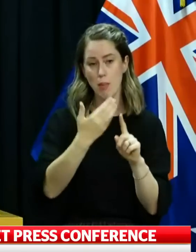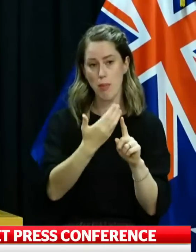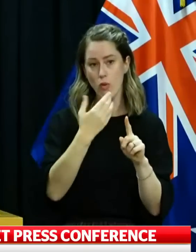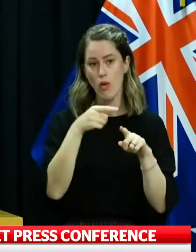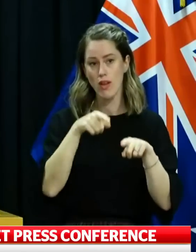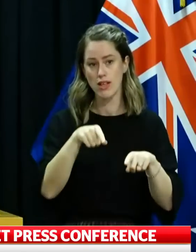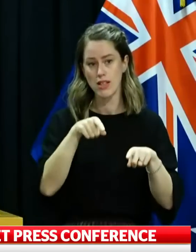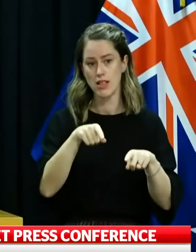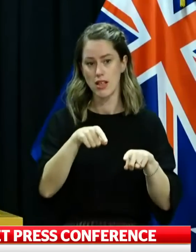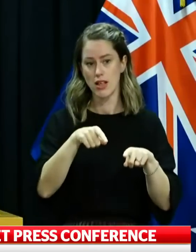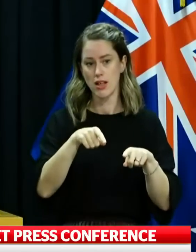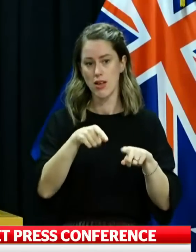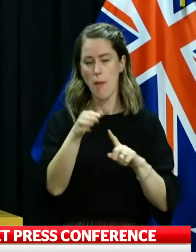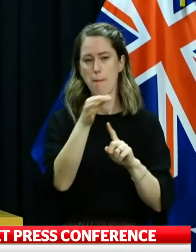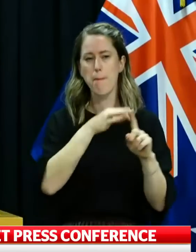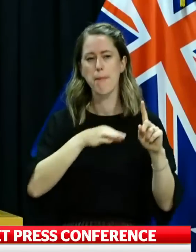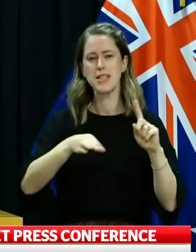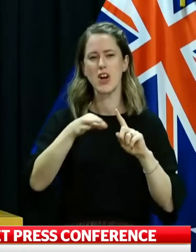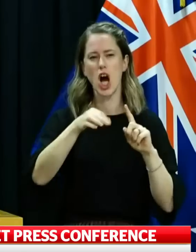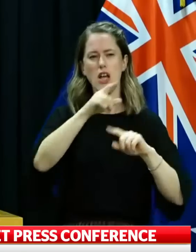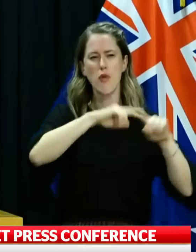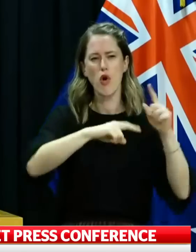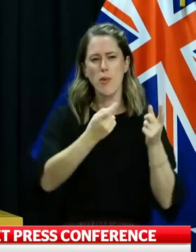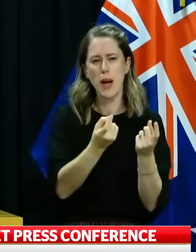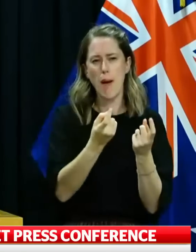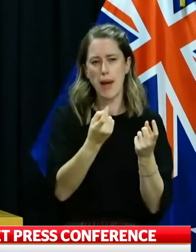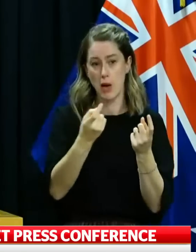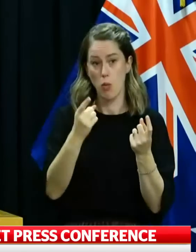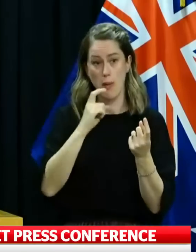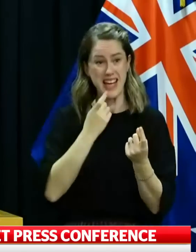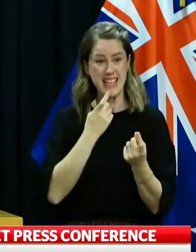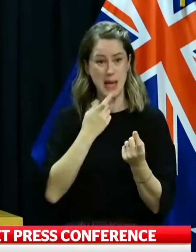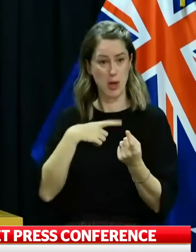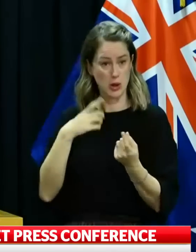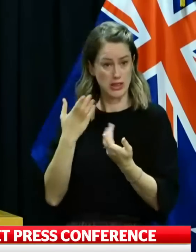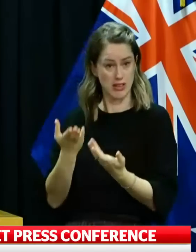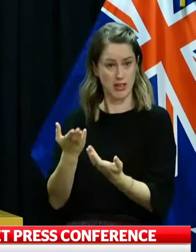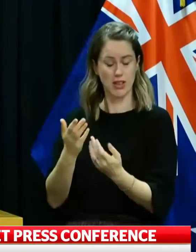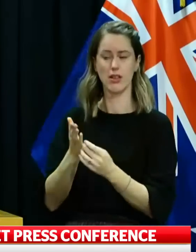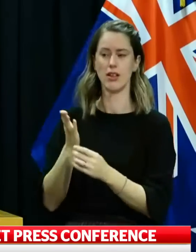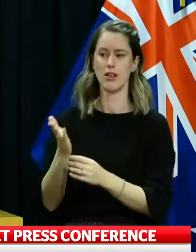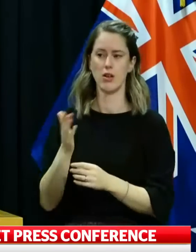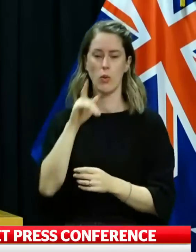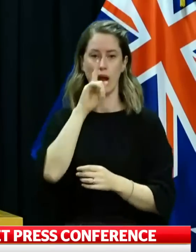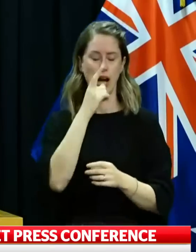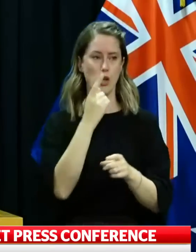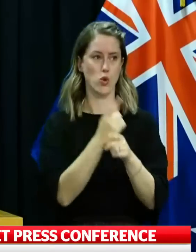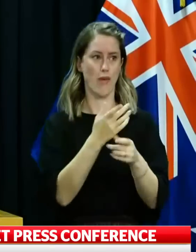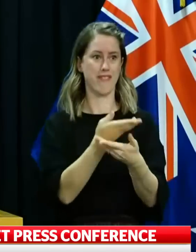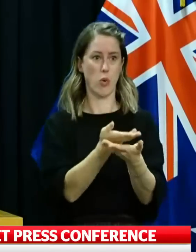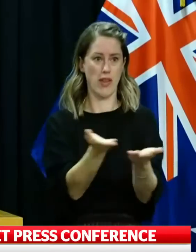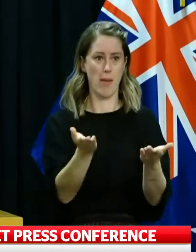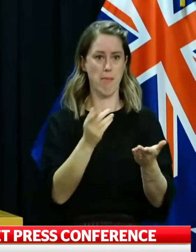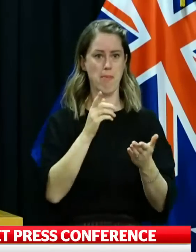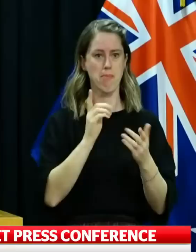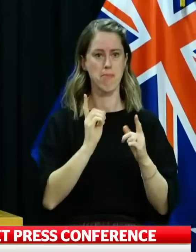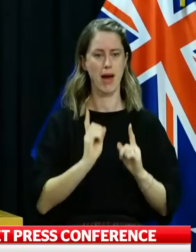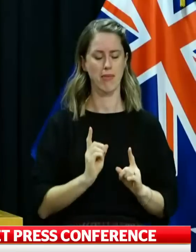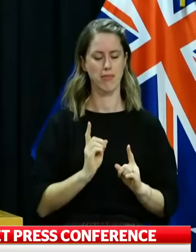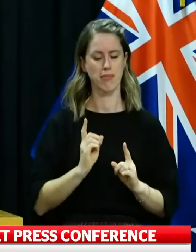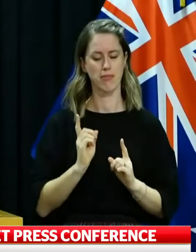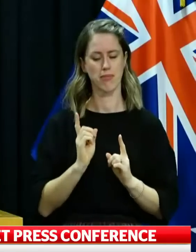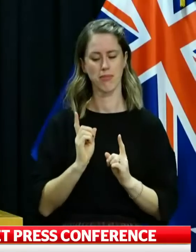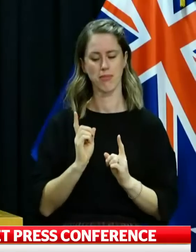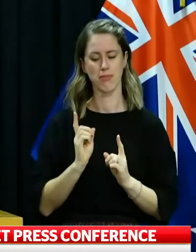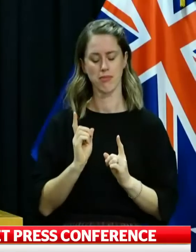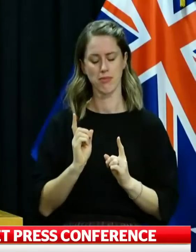this Crunch Pacific Islands Forum meeting in mind? Well, it's not, obviously I can't speak on behalf of the Pacific. All I can do is reflect the